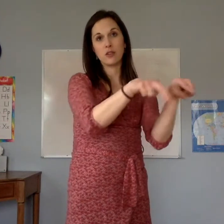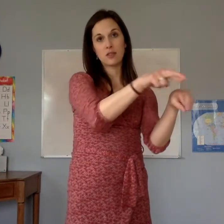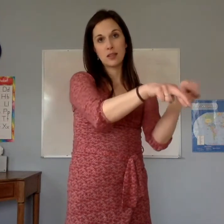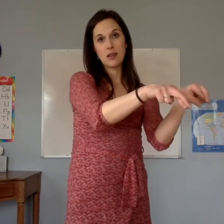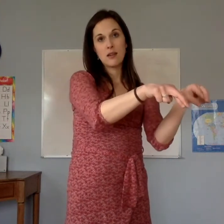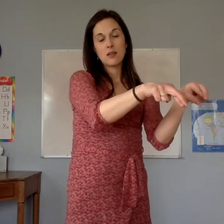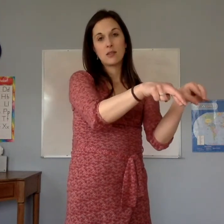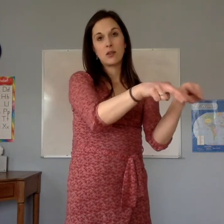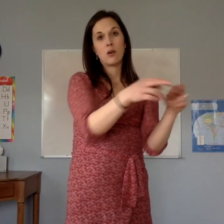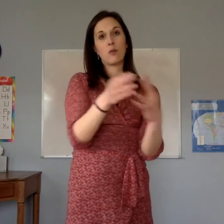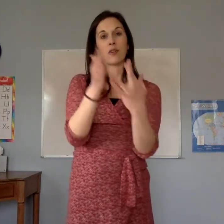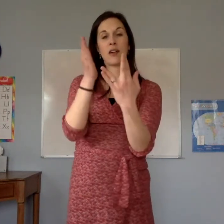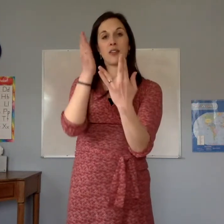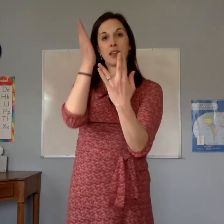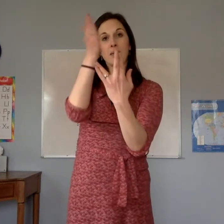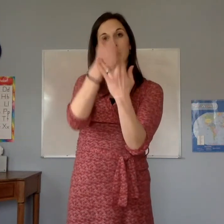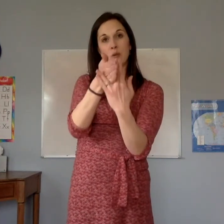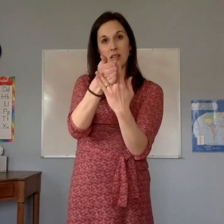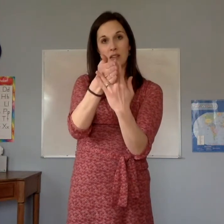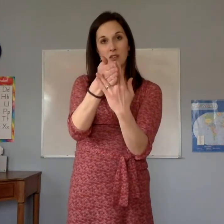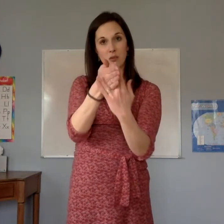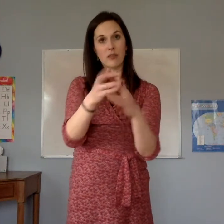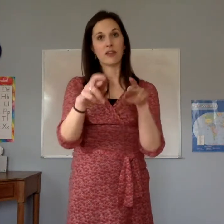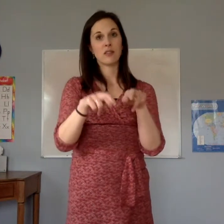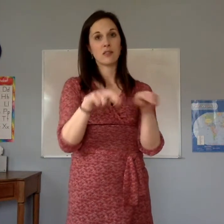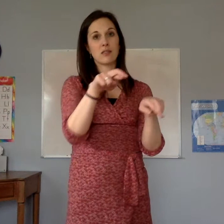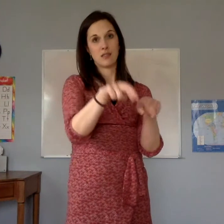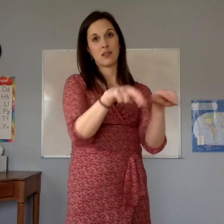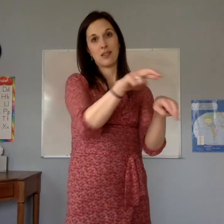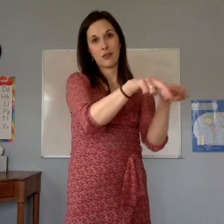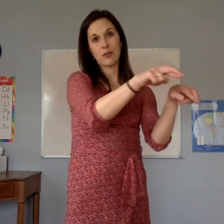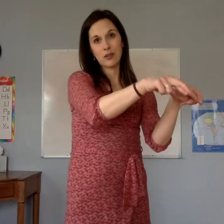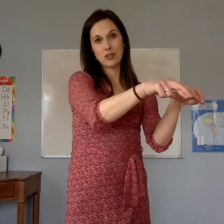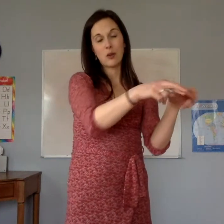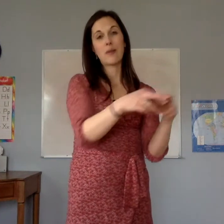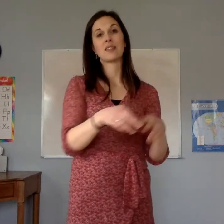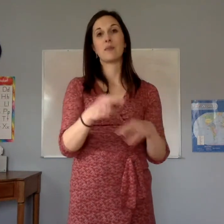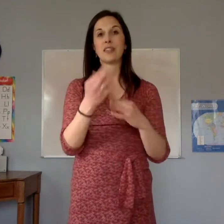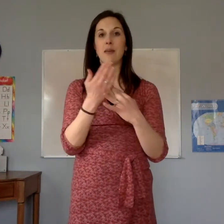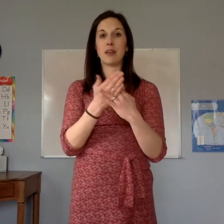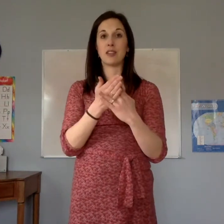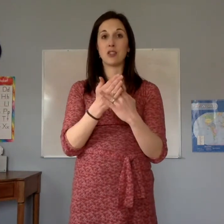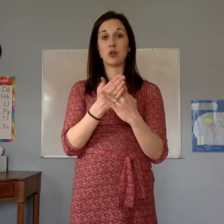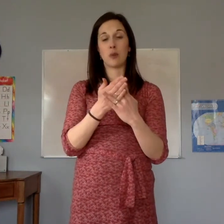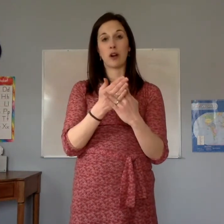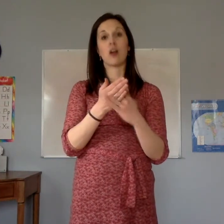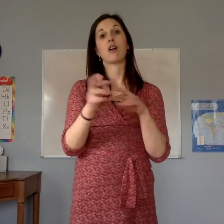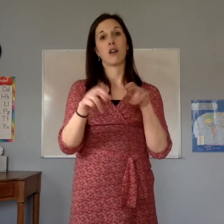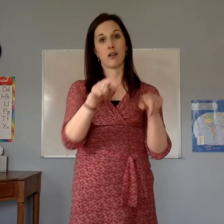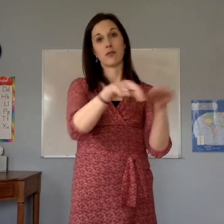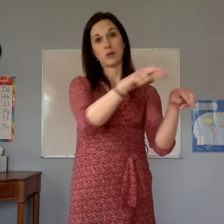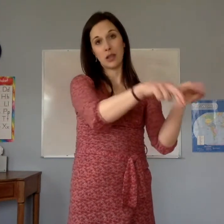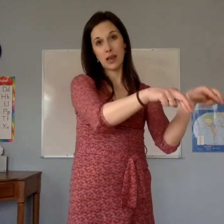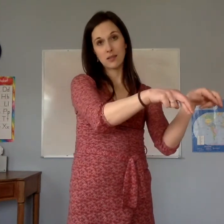rivers. So we've got the land between 2 rivers and then the rivers. So Mesopotamia and Sumer are those lands.